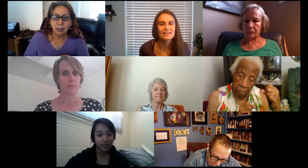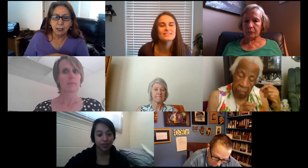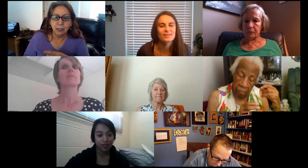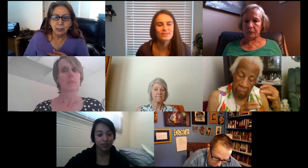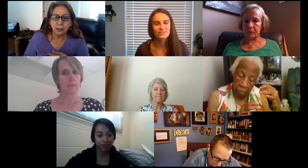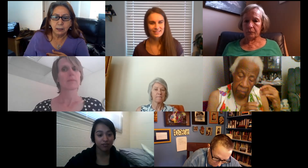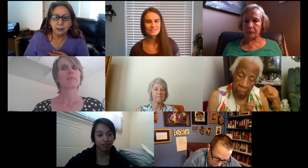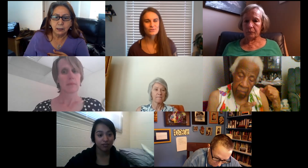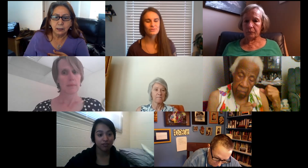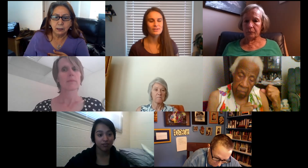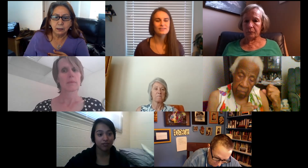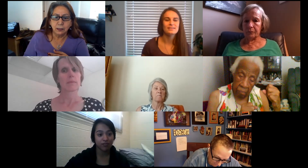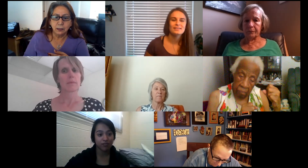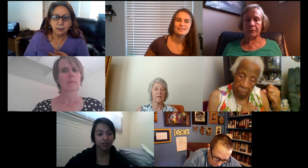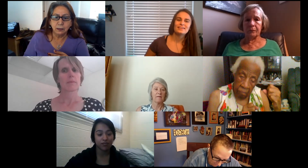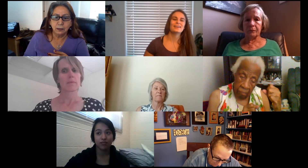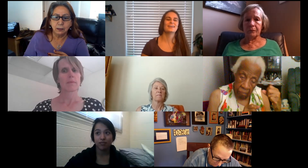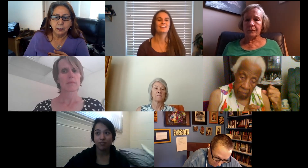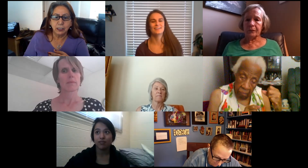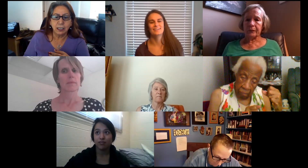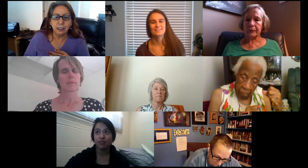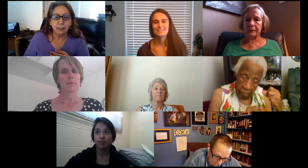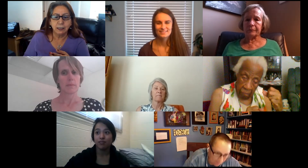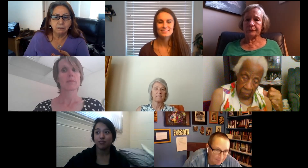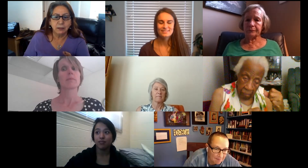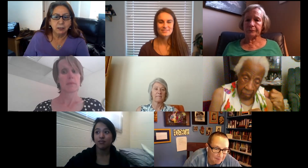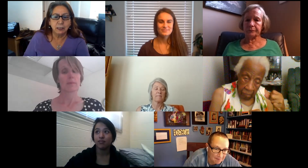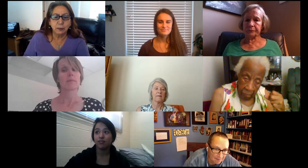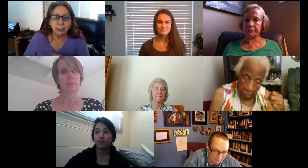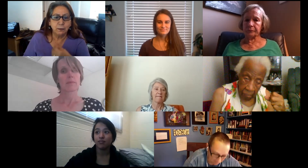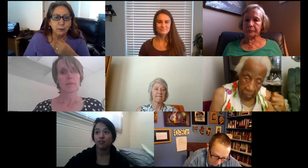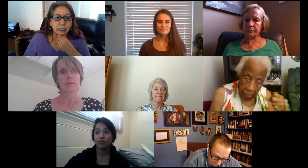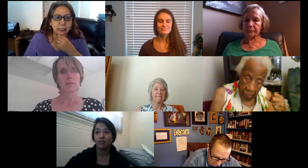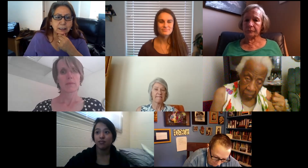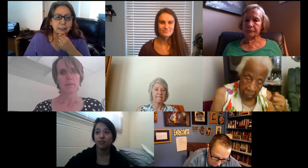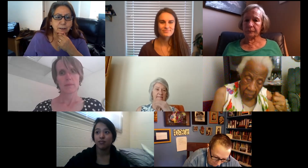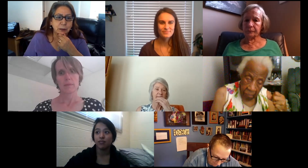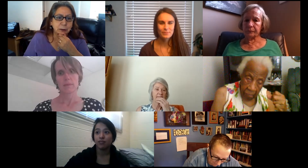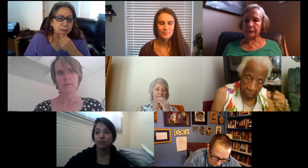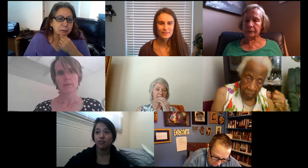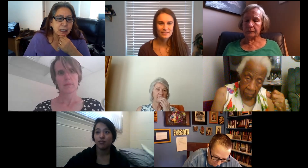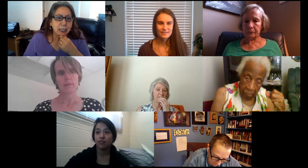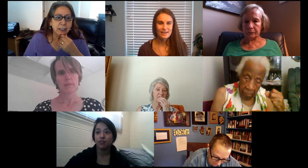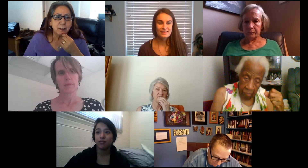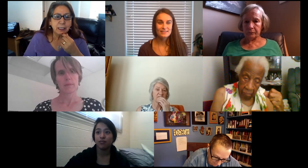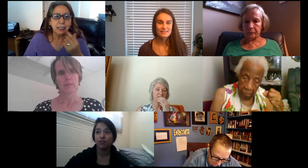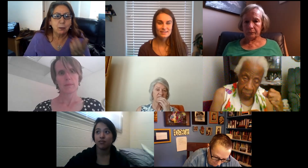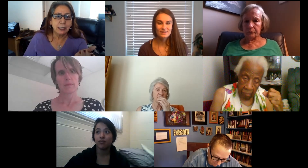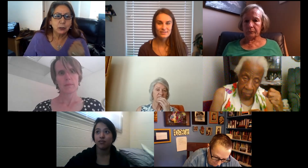brain. So that's cool. So yeah, you know, it's very helpful for a lot of stuff. So, Another And thing that then- I wanted